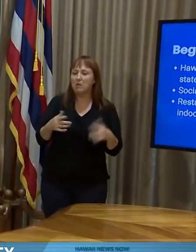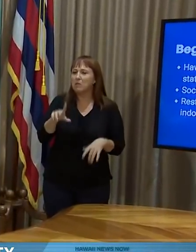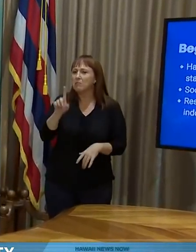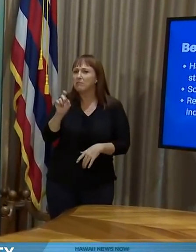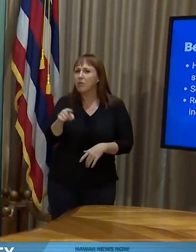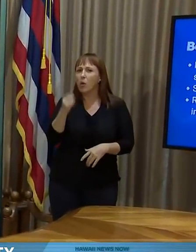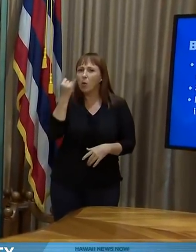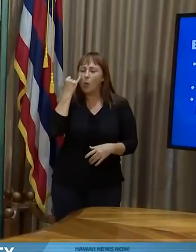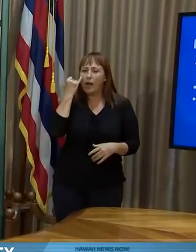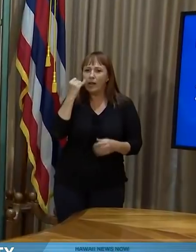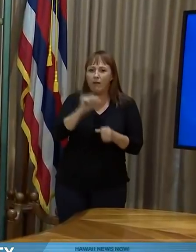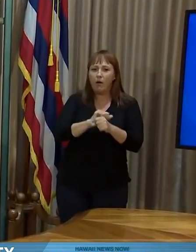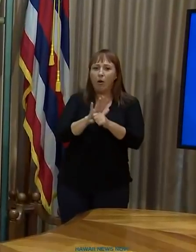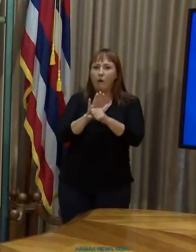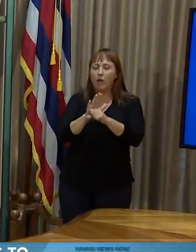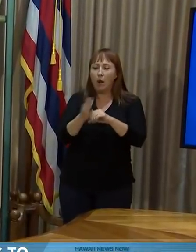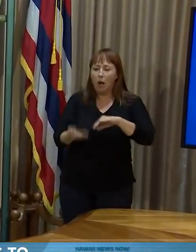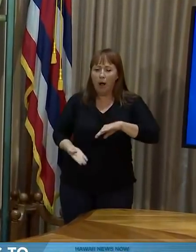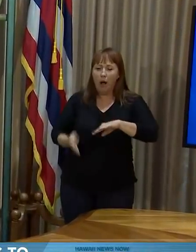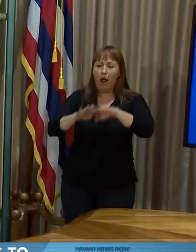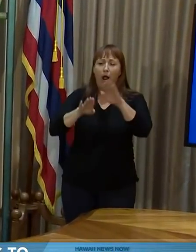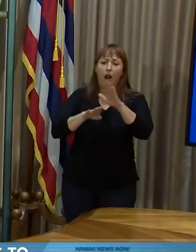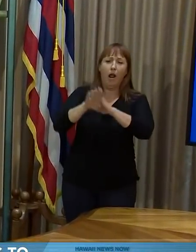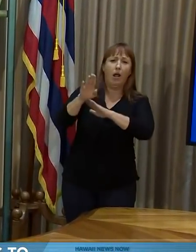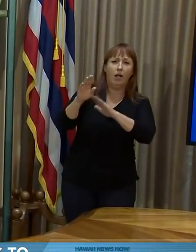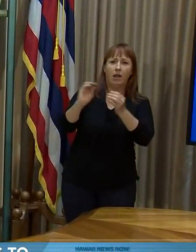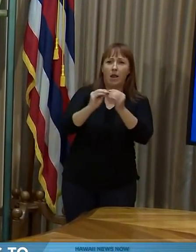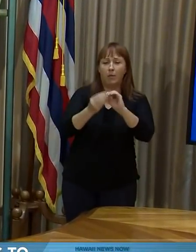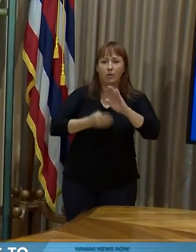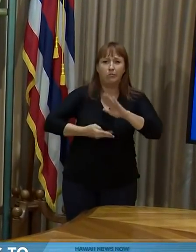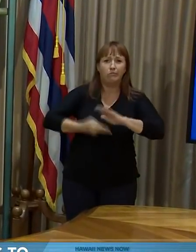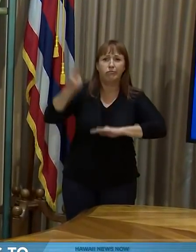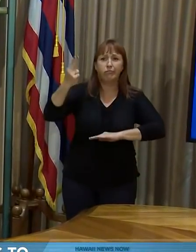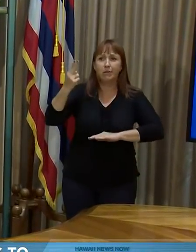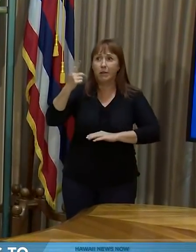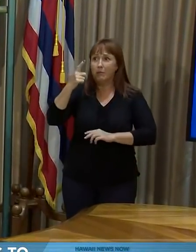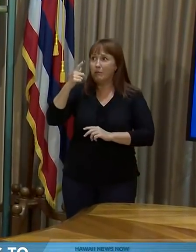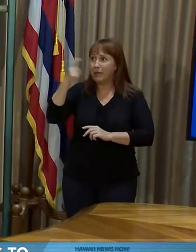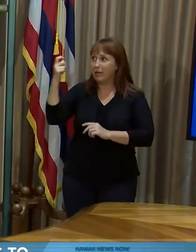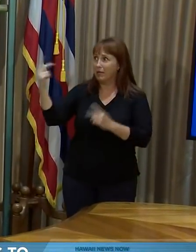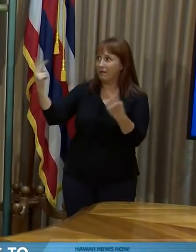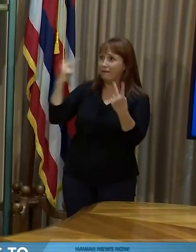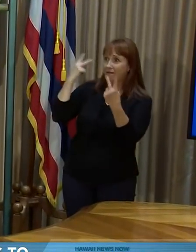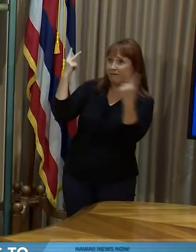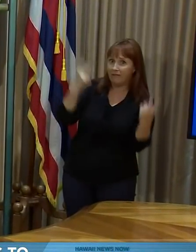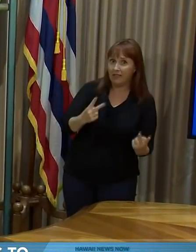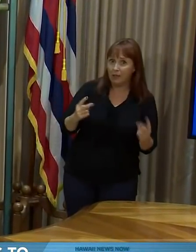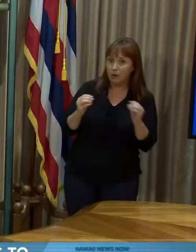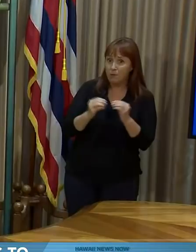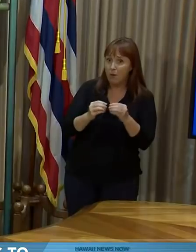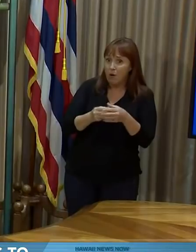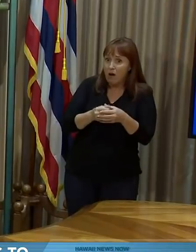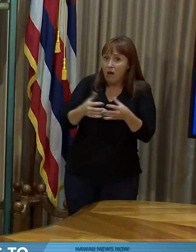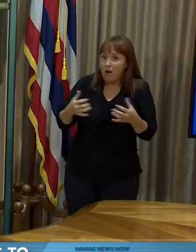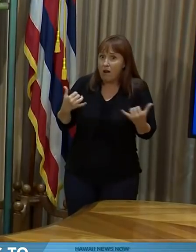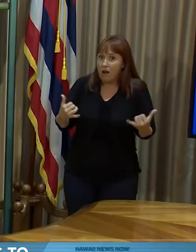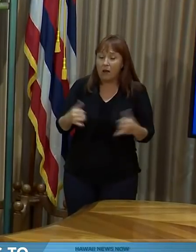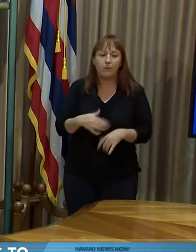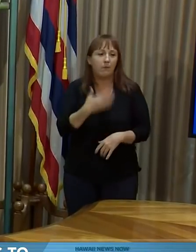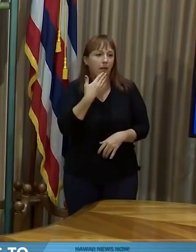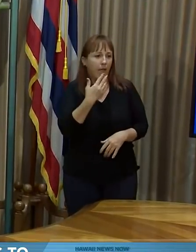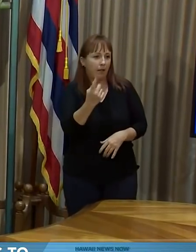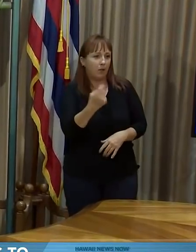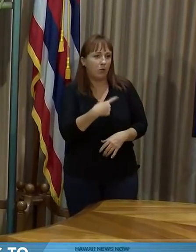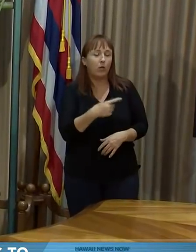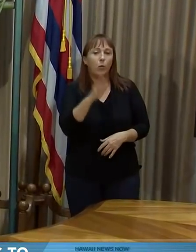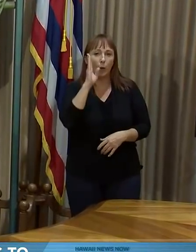in COVID cases as more people come into the islands? Thanks for that question, Nicole. We are